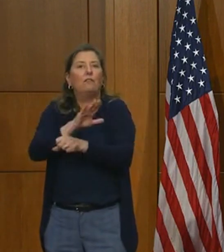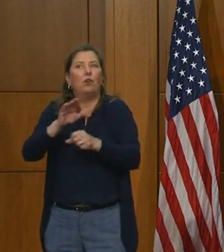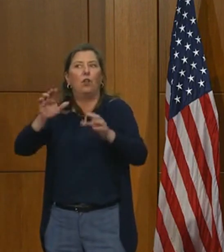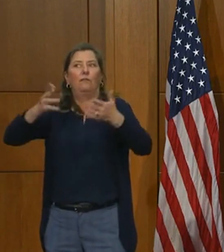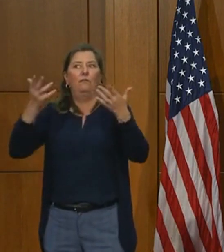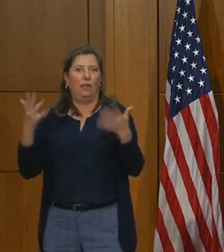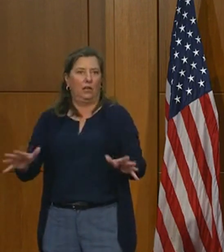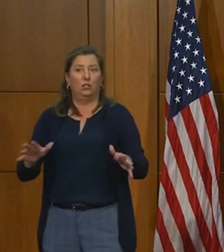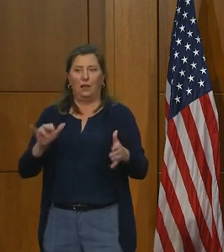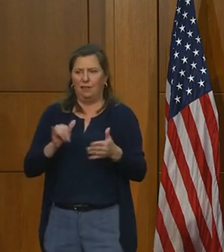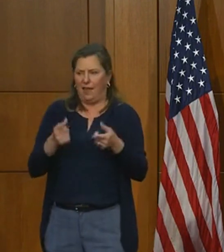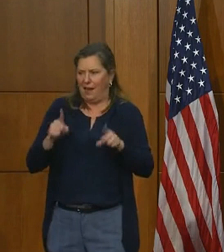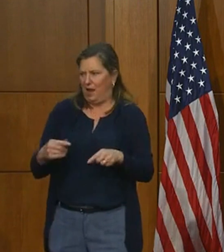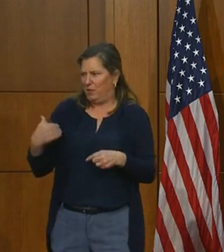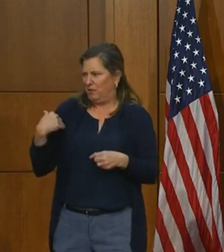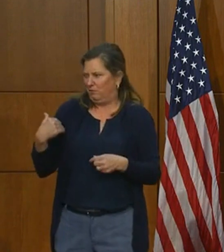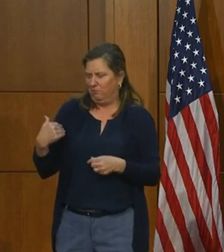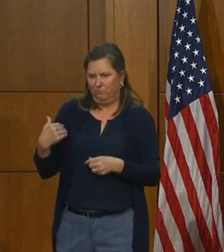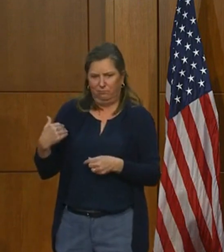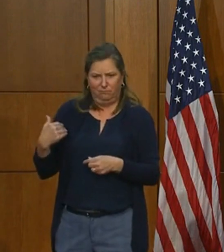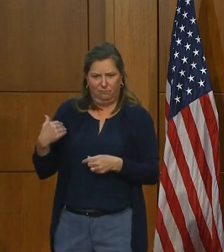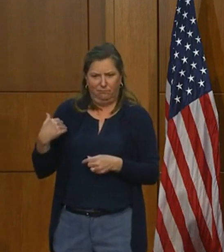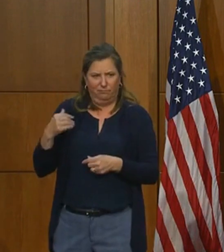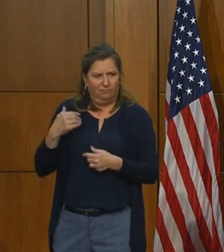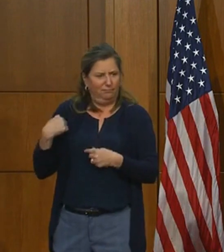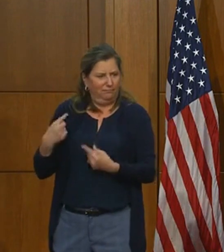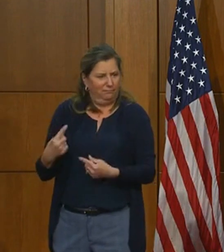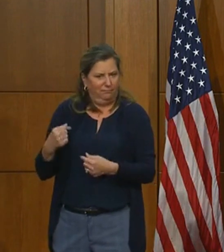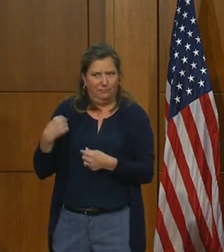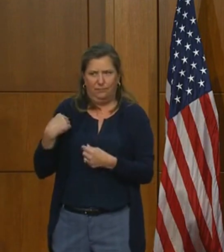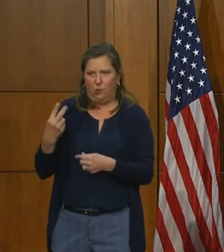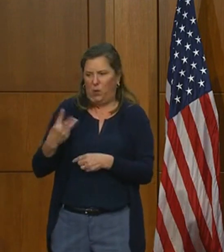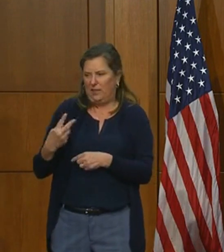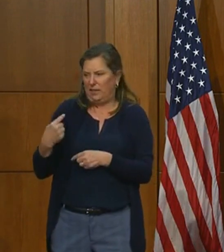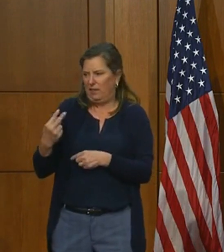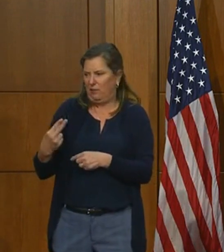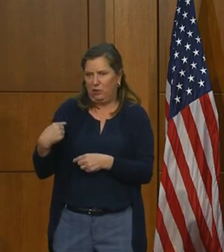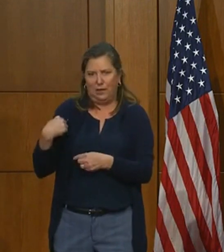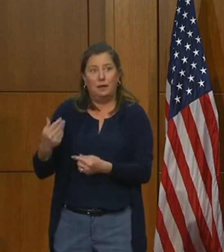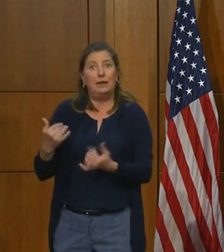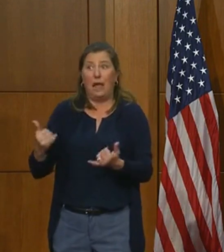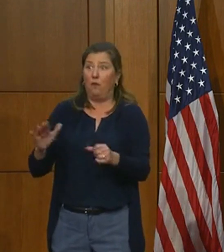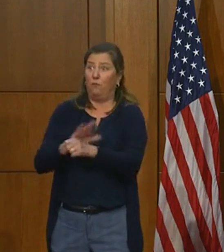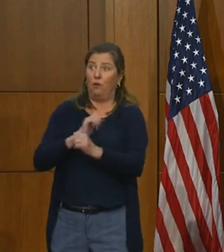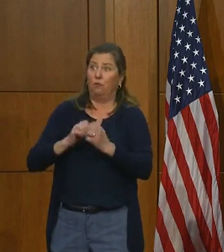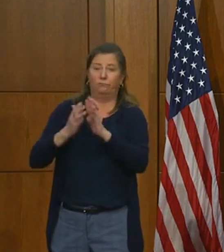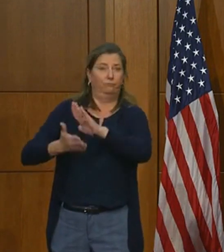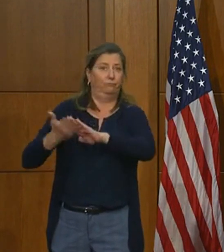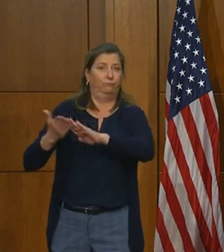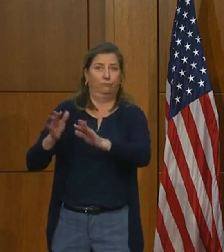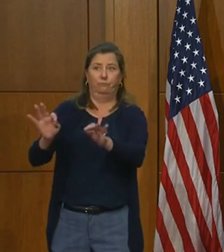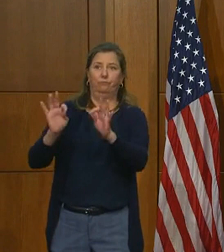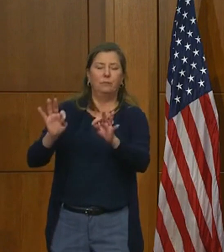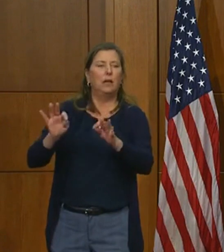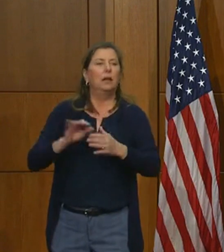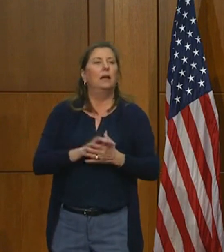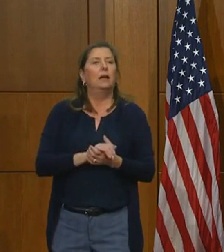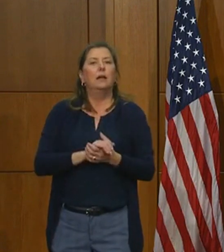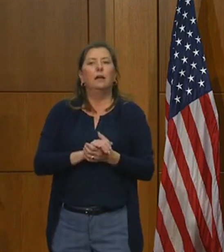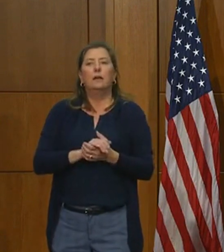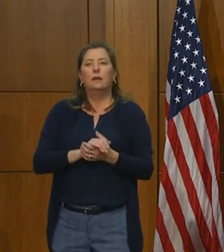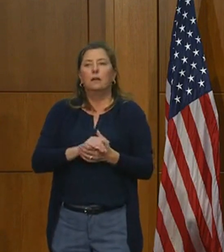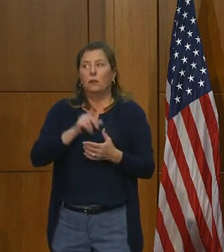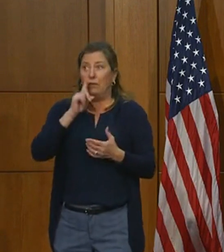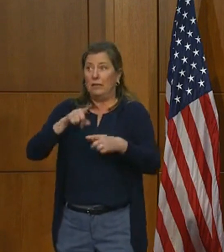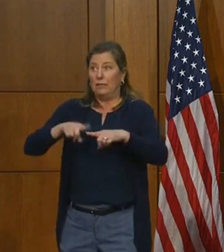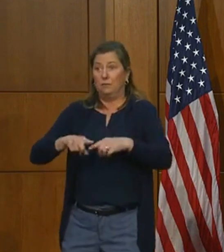And that was finished between Wednesday and yesterday, and now you see it in full functionality. So it really had to do with the question